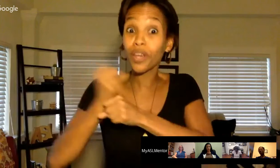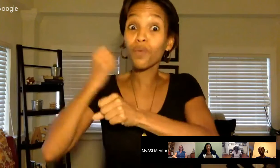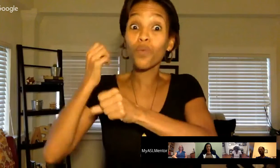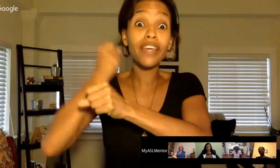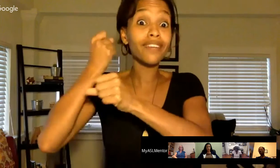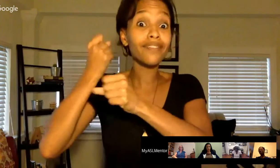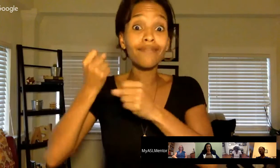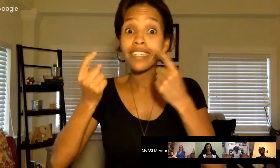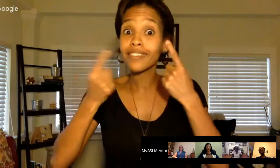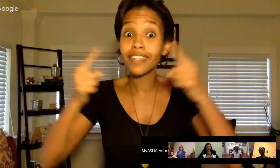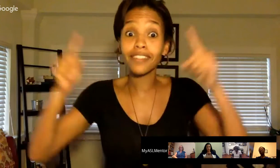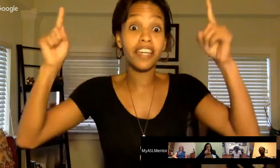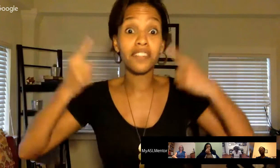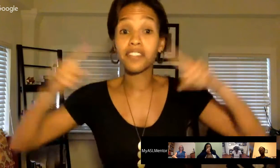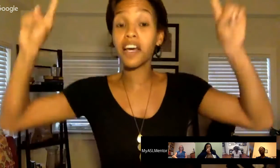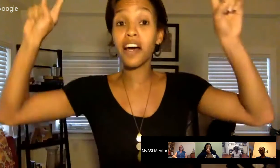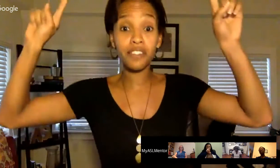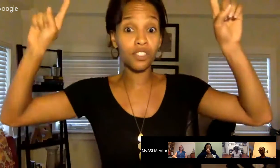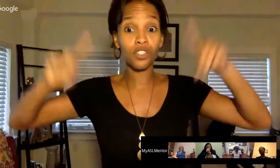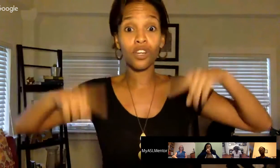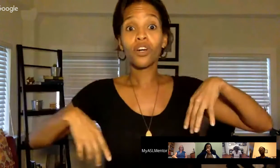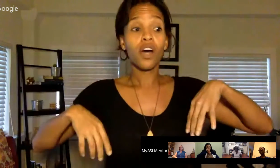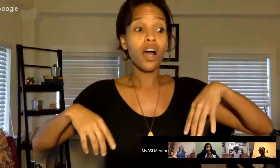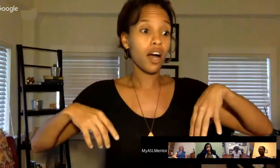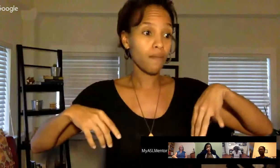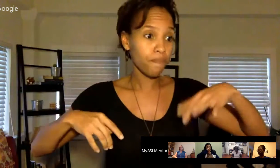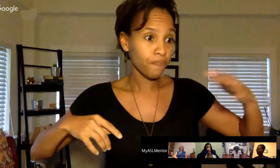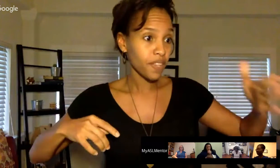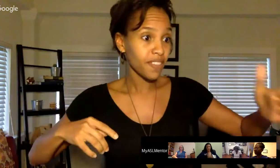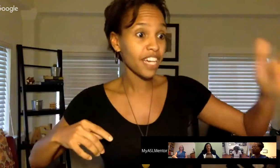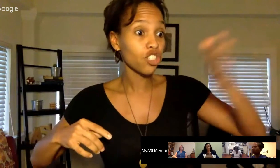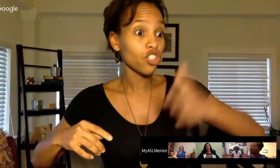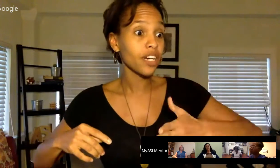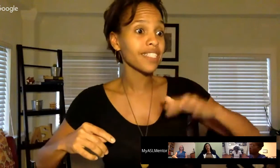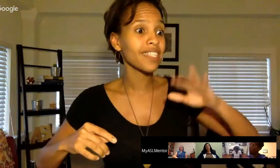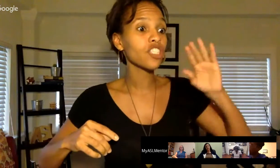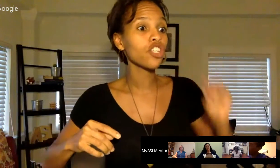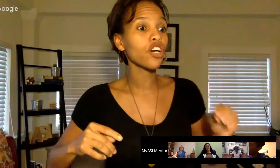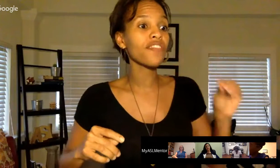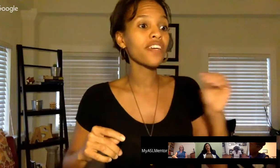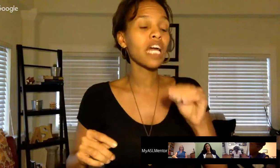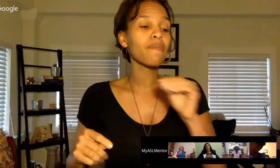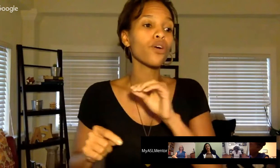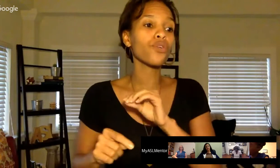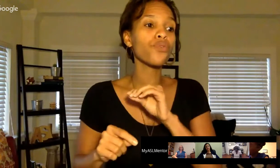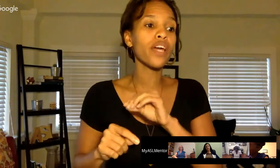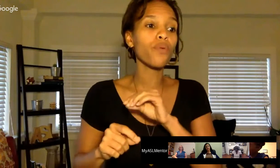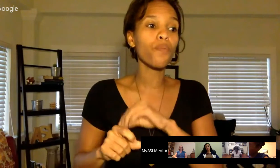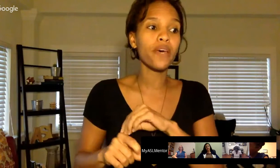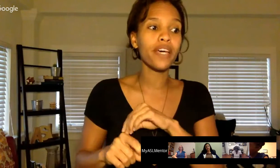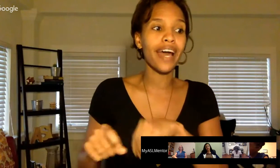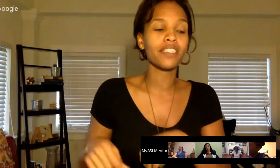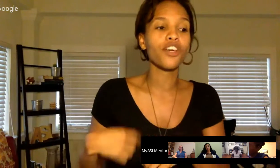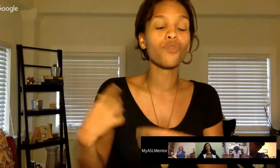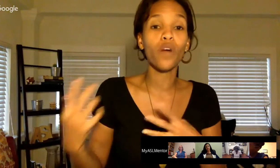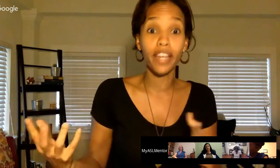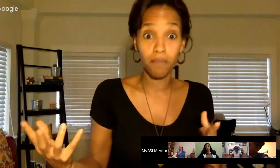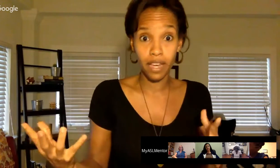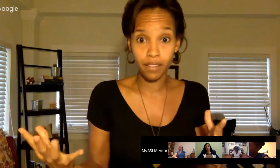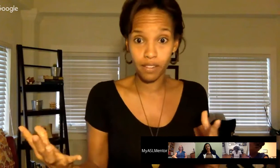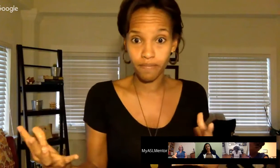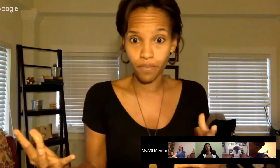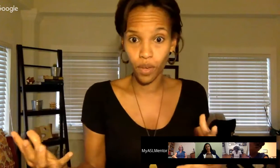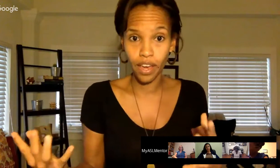just win-win, success, success. The next chunk is they start thinking about who they will pick as their